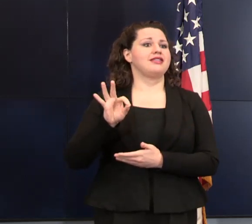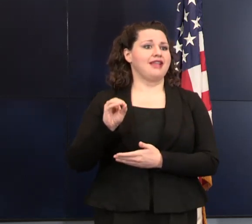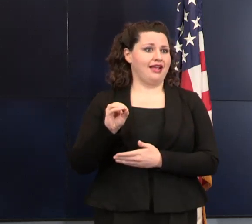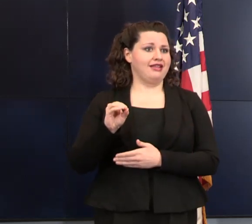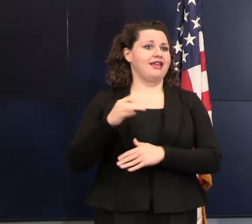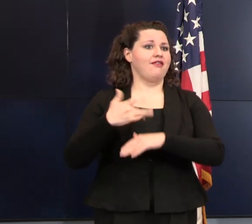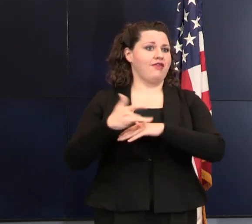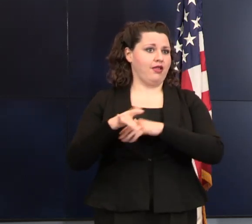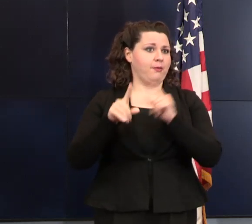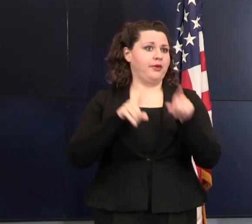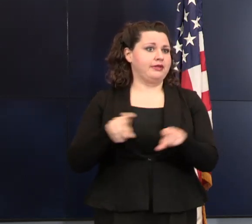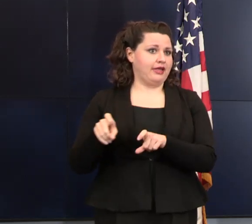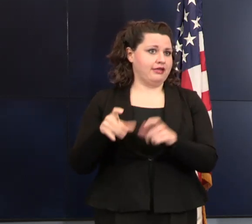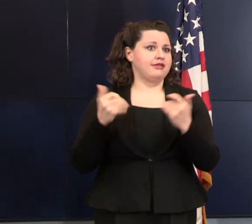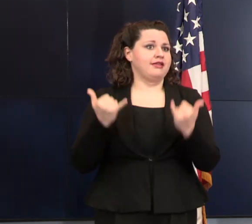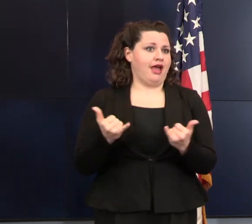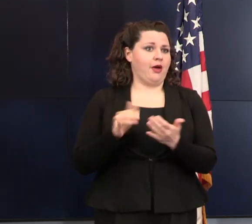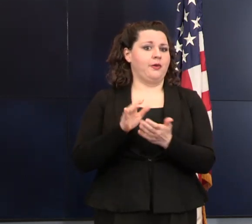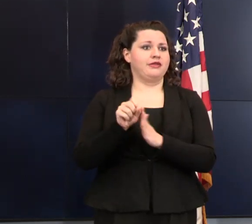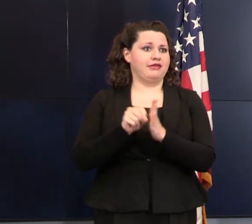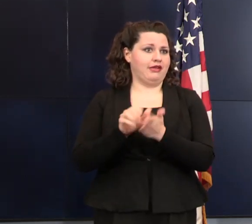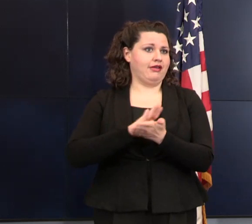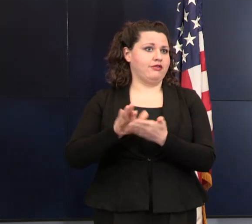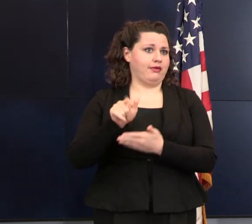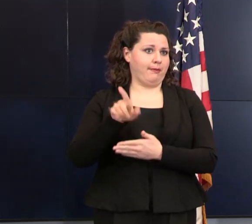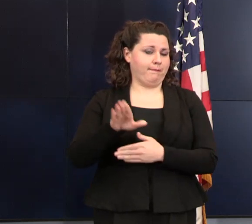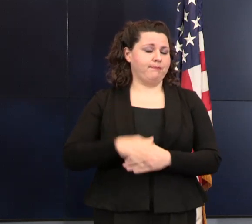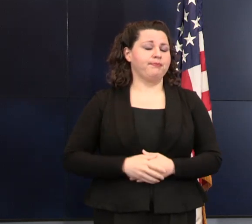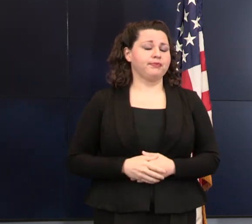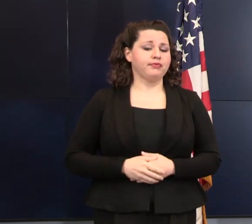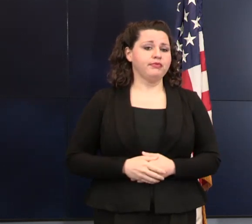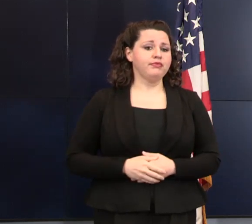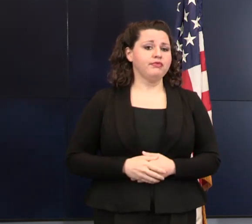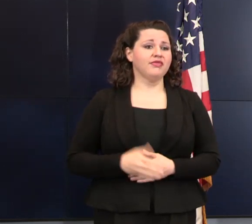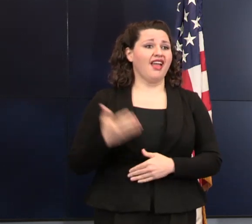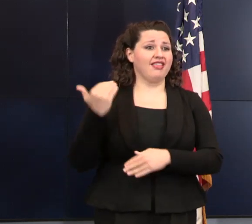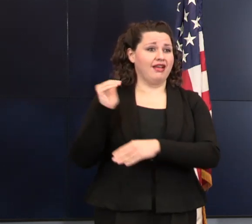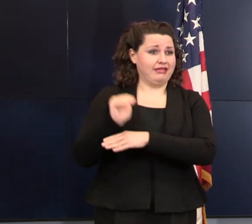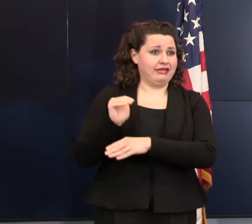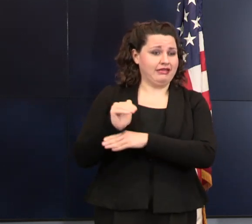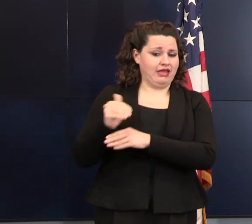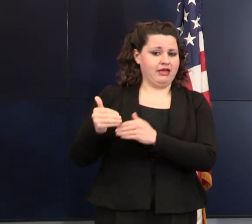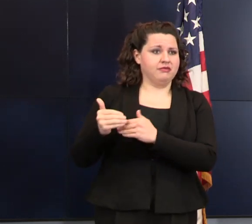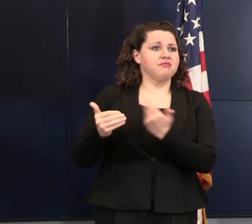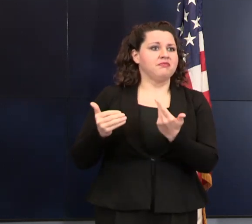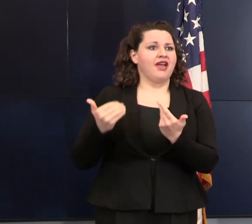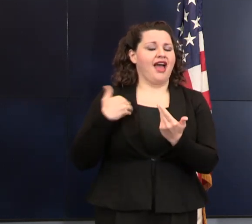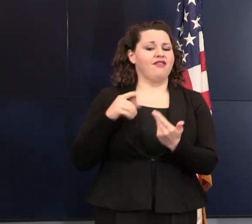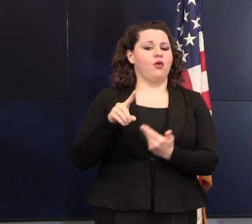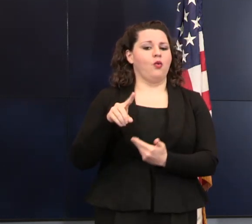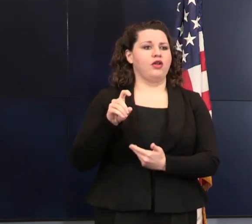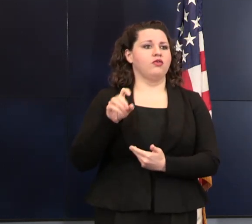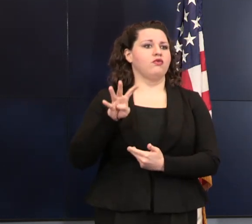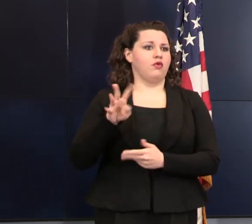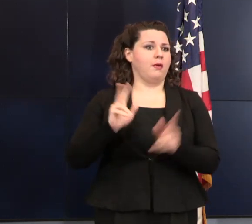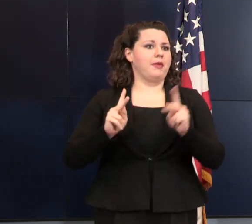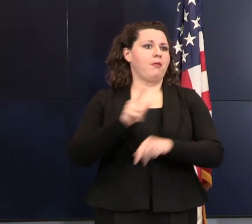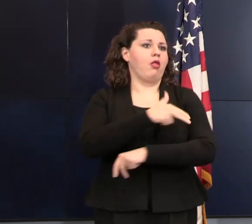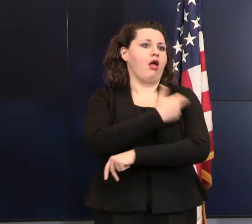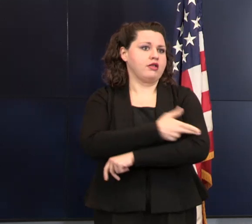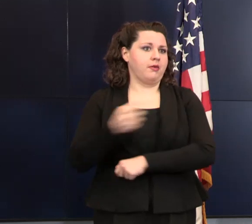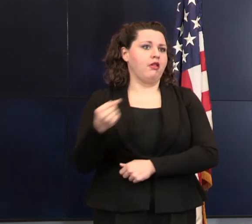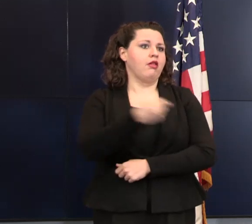1,690 available tests at the State Hygienic Lab. As of last evening, we have 104